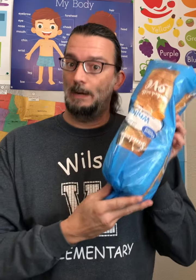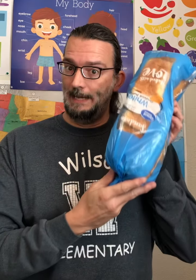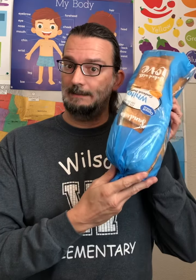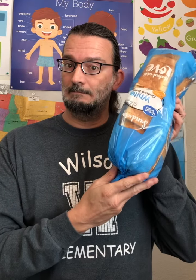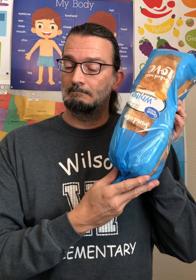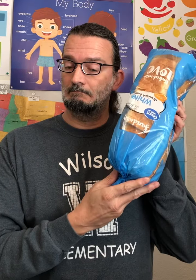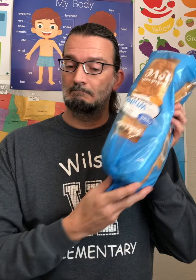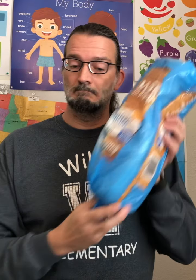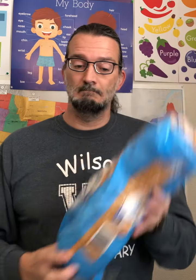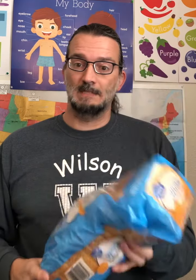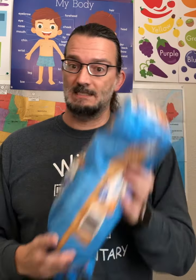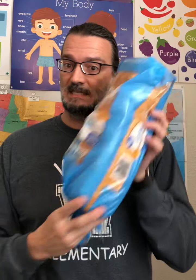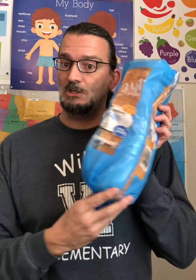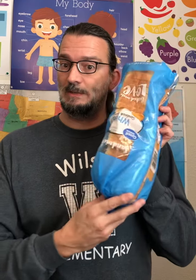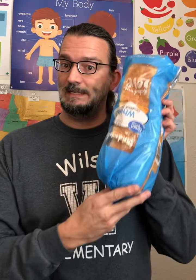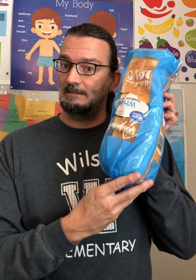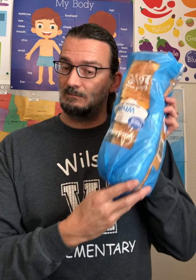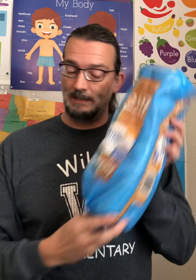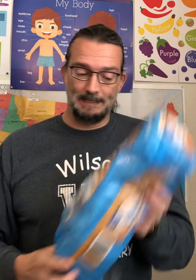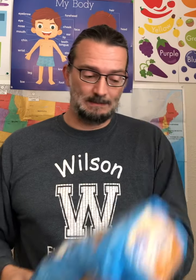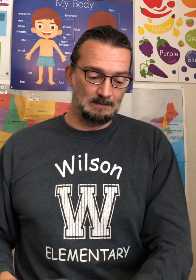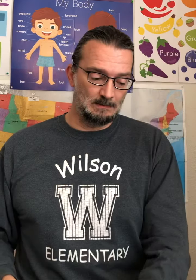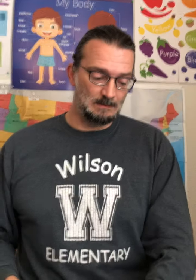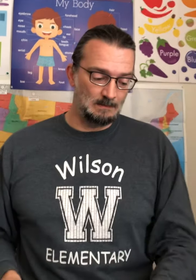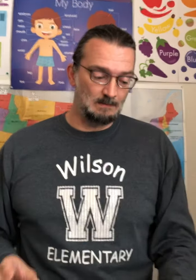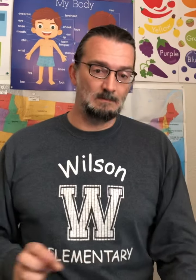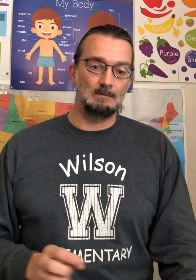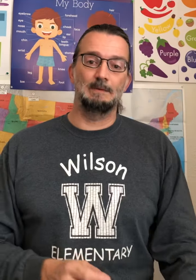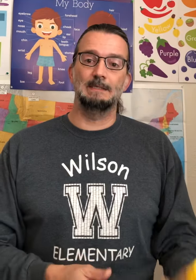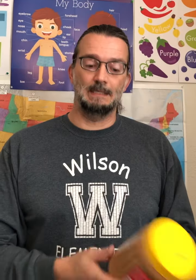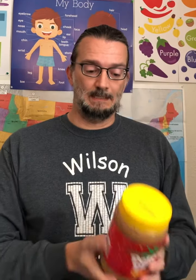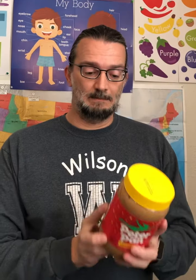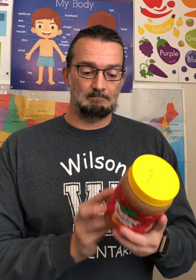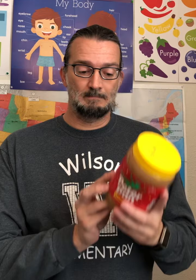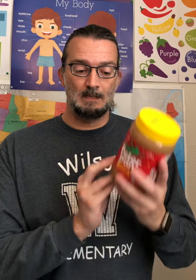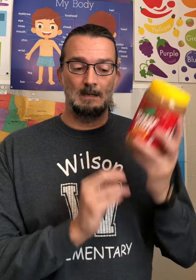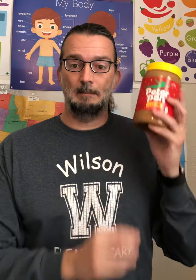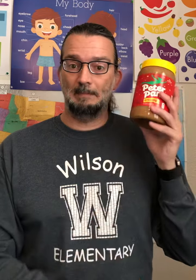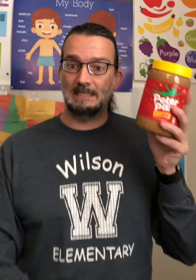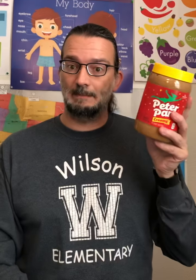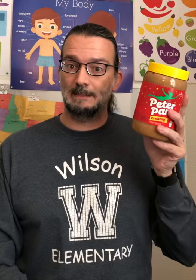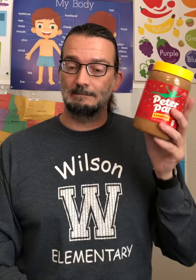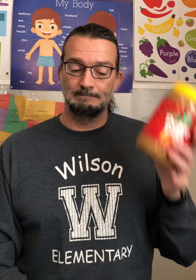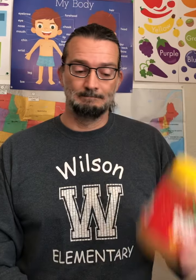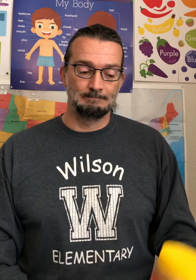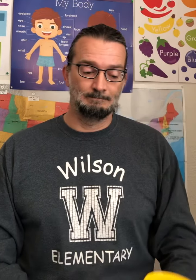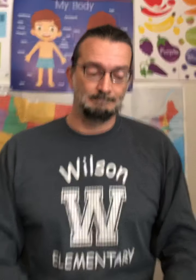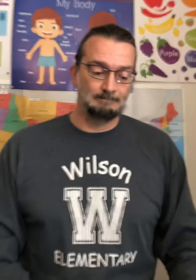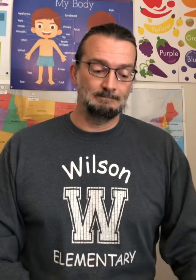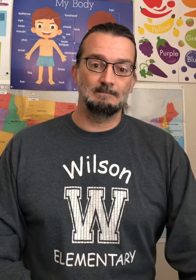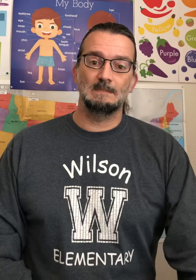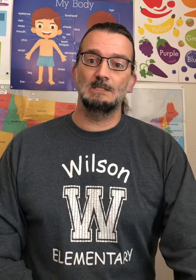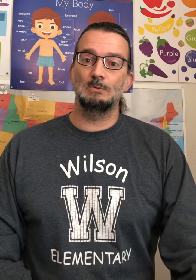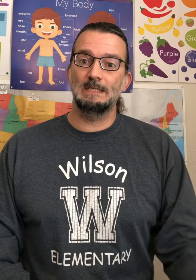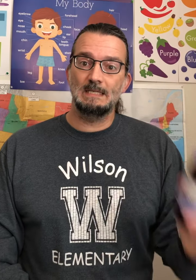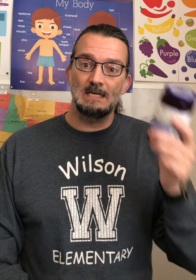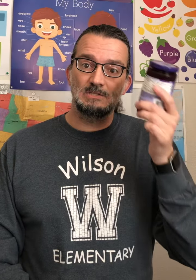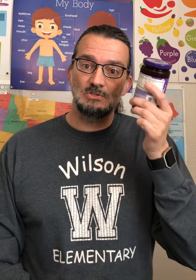bread. That's an ingredient, bread. We would need peanut butter, and you would need